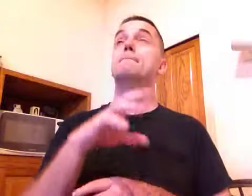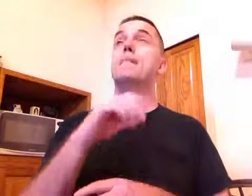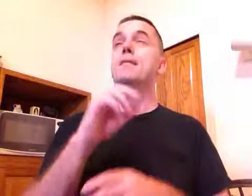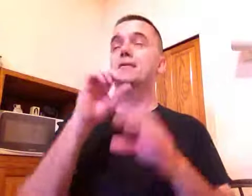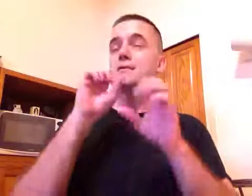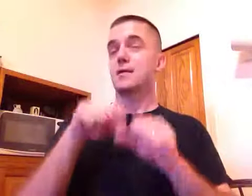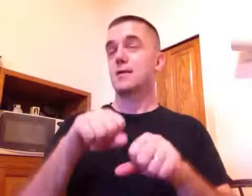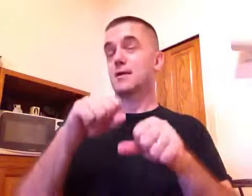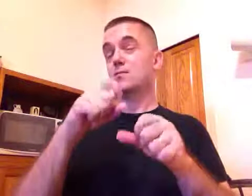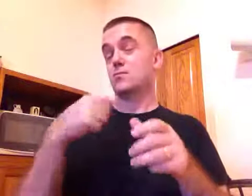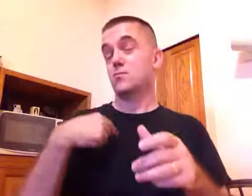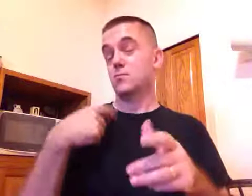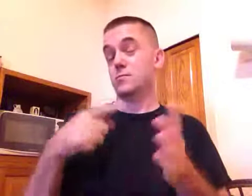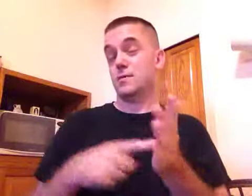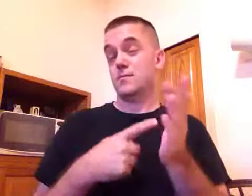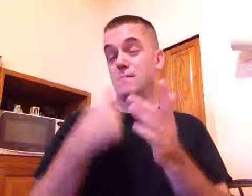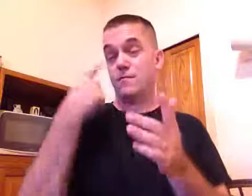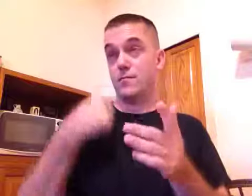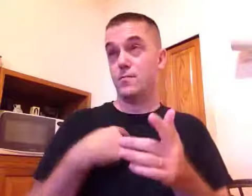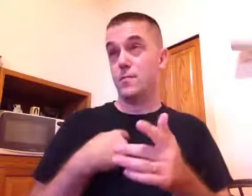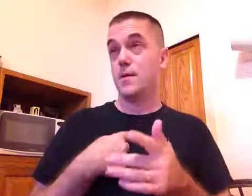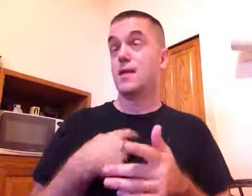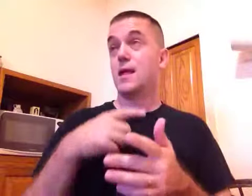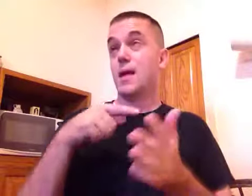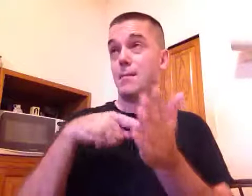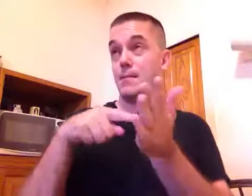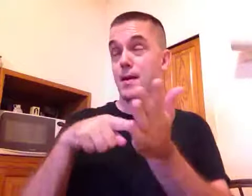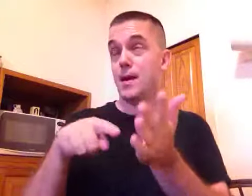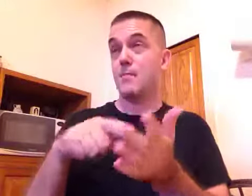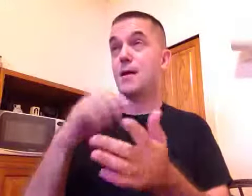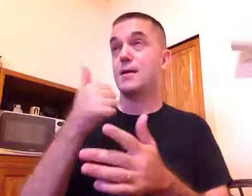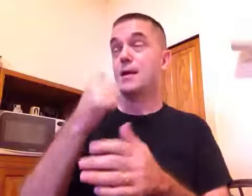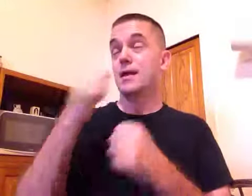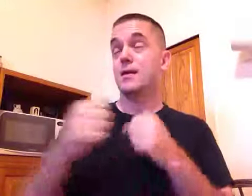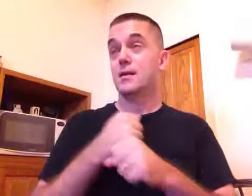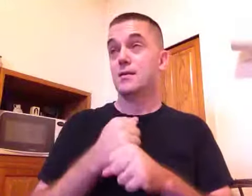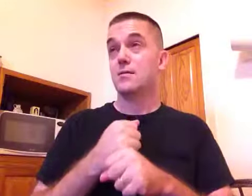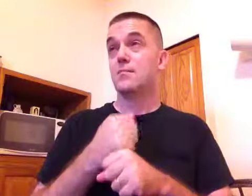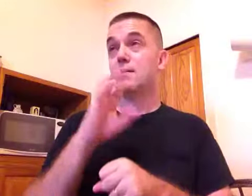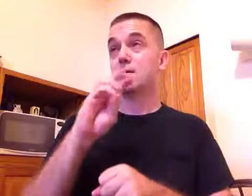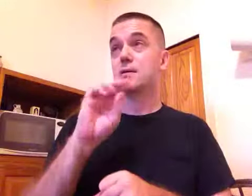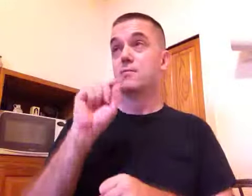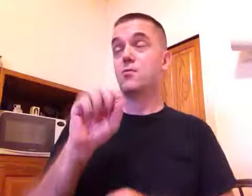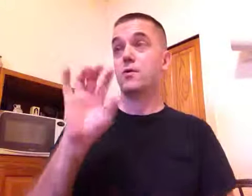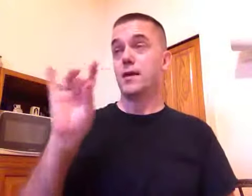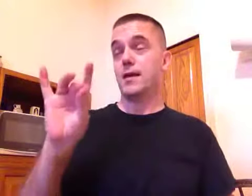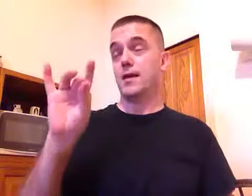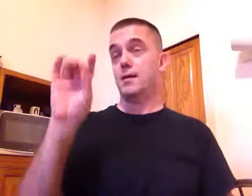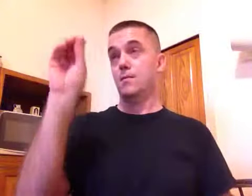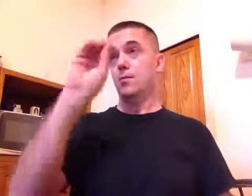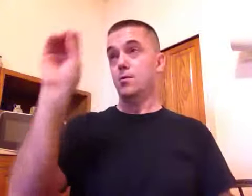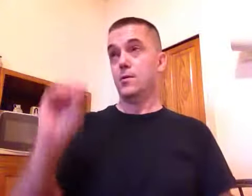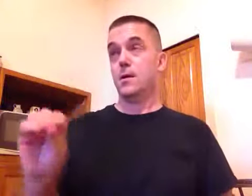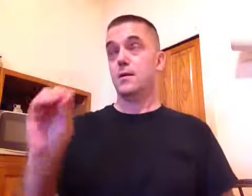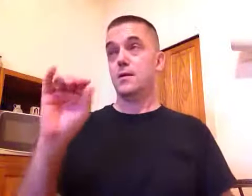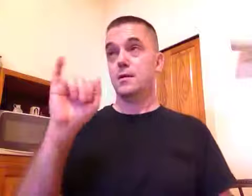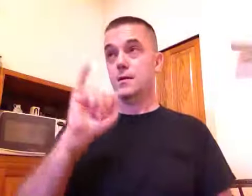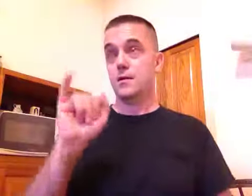for me. I've been paying on my loan for the last 10 years, but I'm paying 6.8 interest, and I'm doing it with Wells